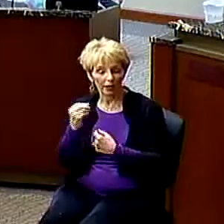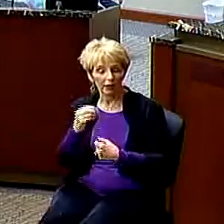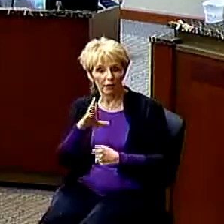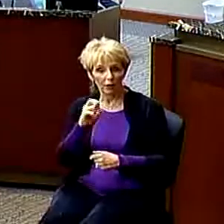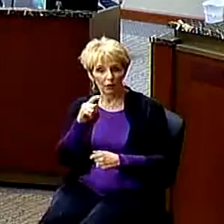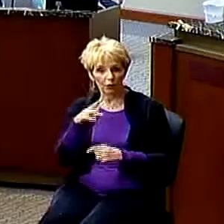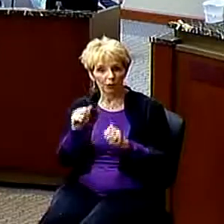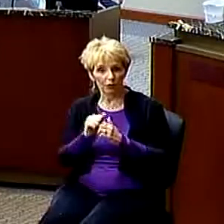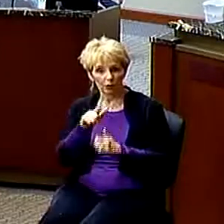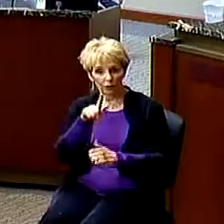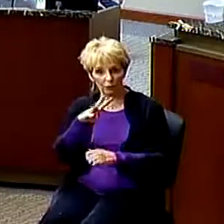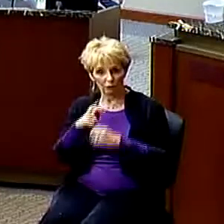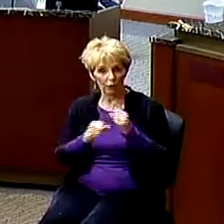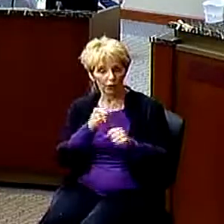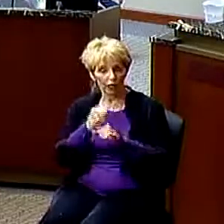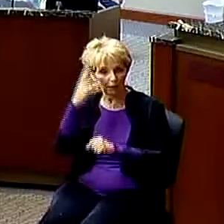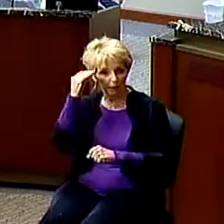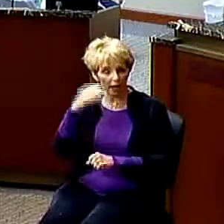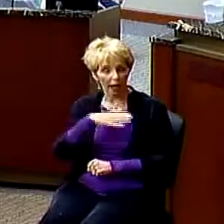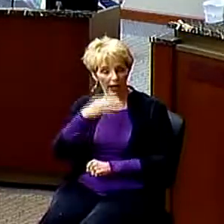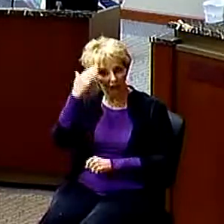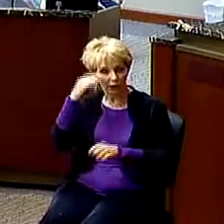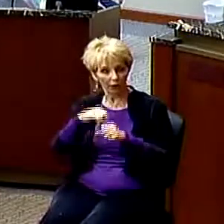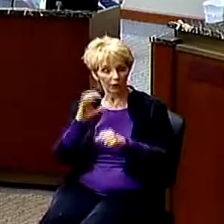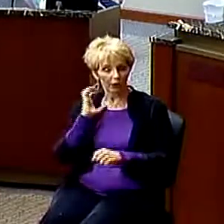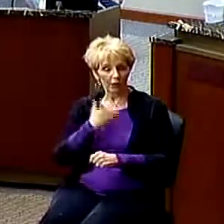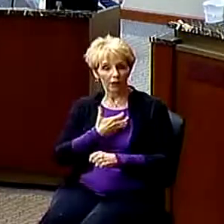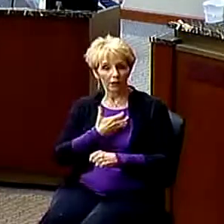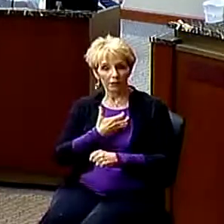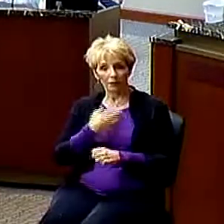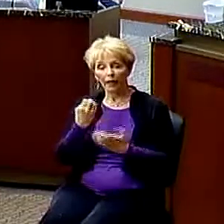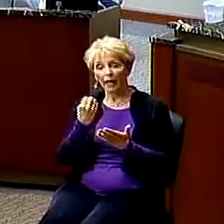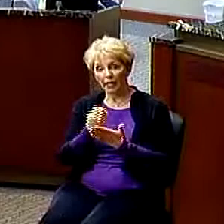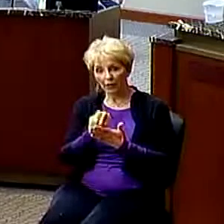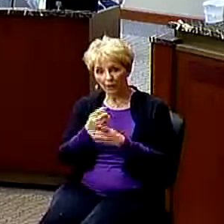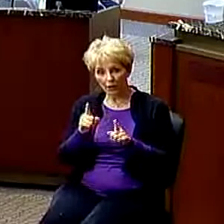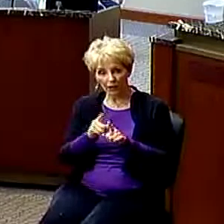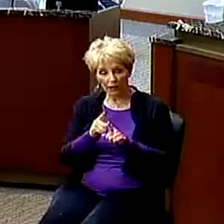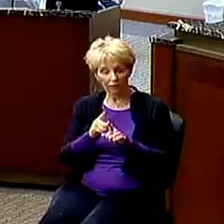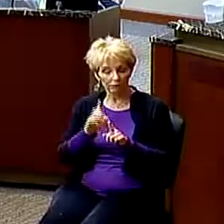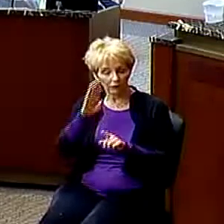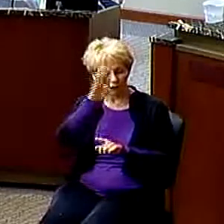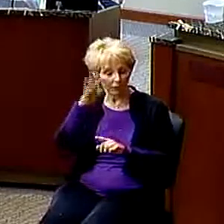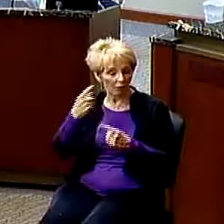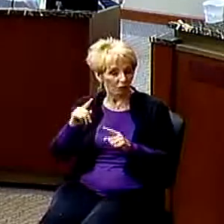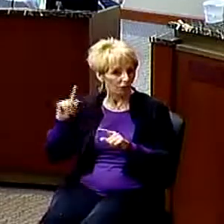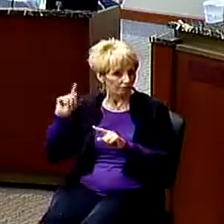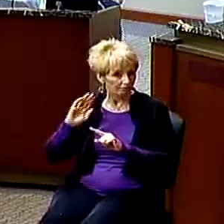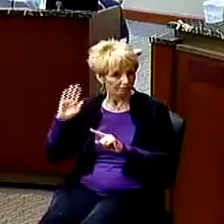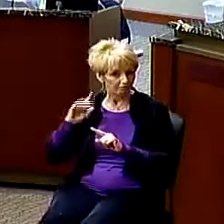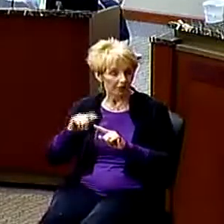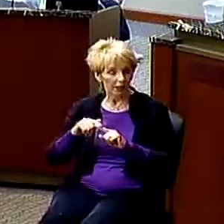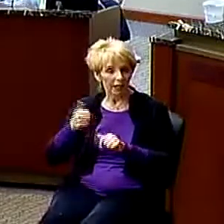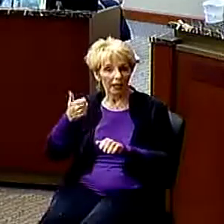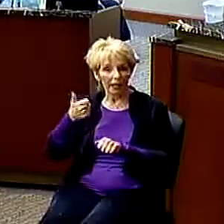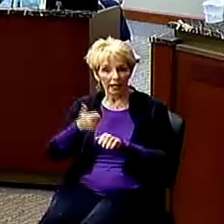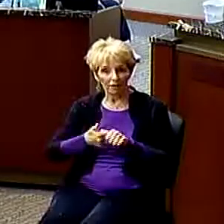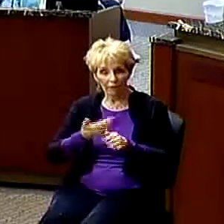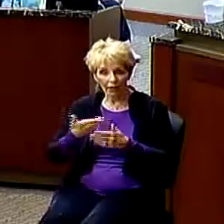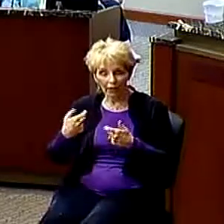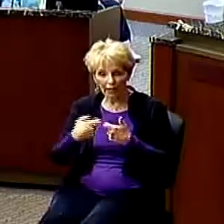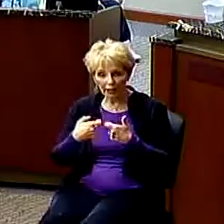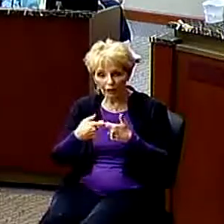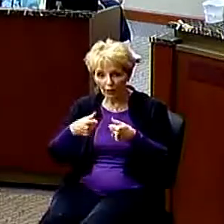realtor with 24 years' experience, I know that in our today's economy, like never before, every penny matters. The